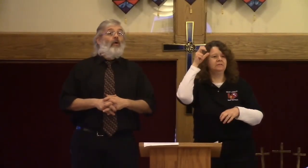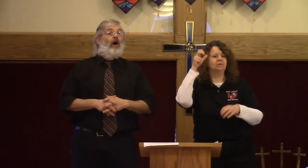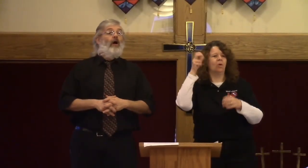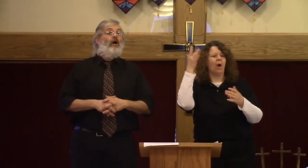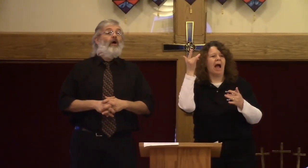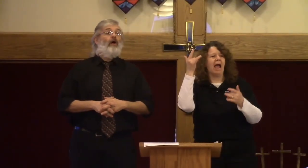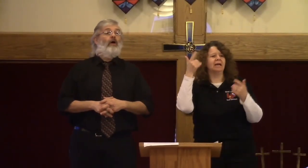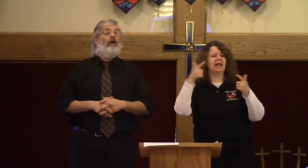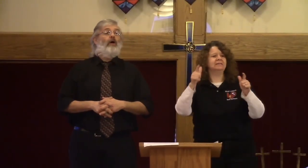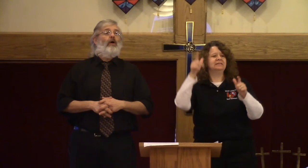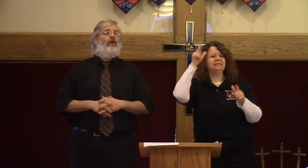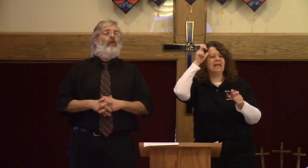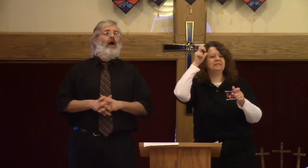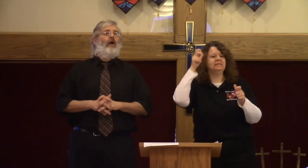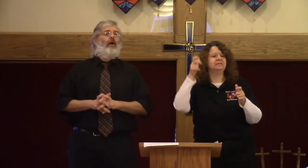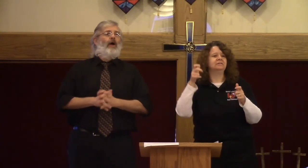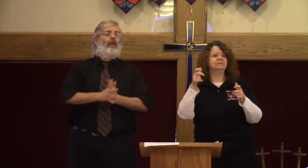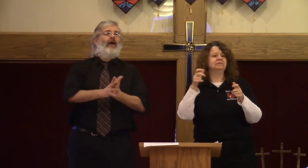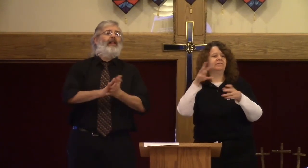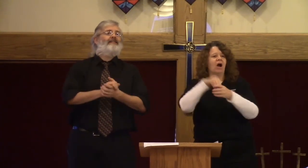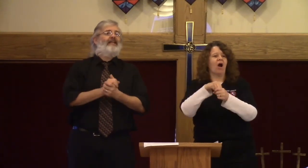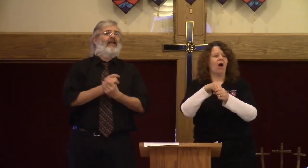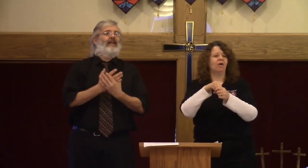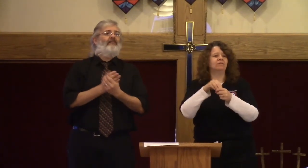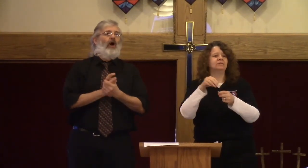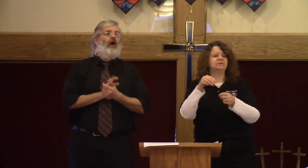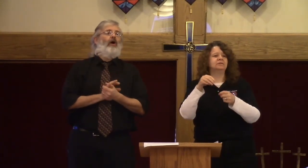Well, why let Satan involved?